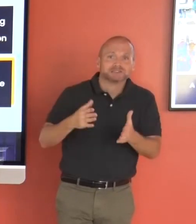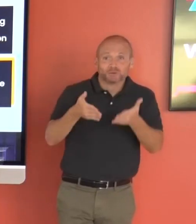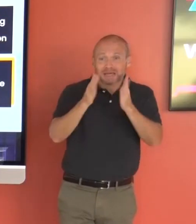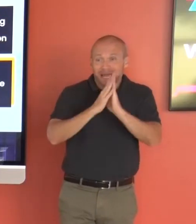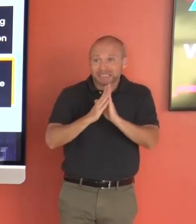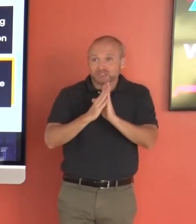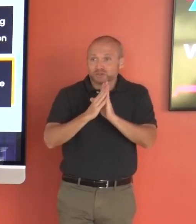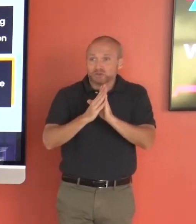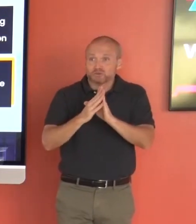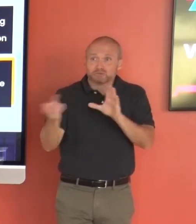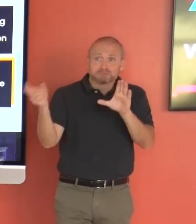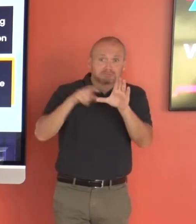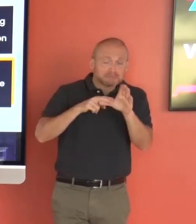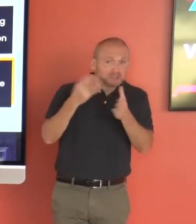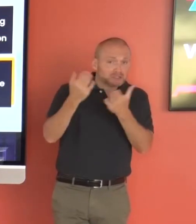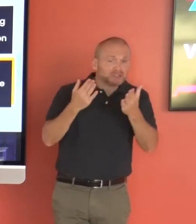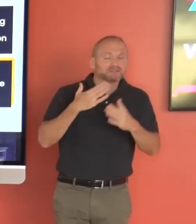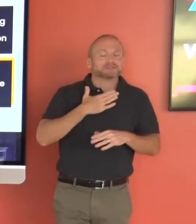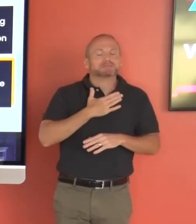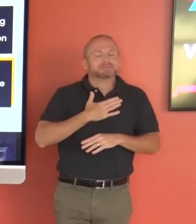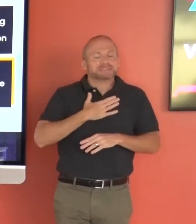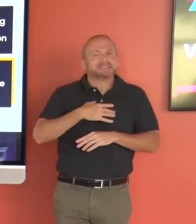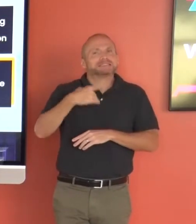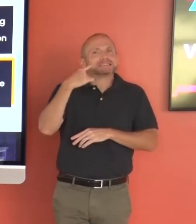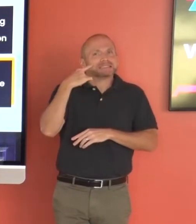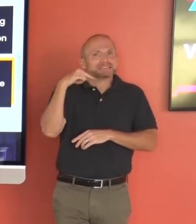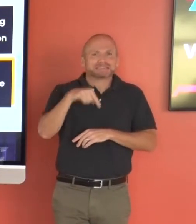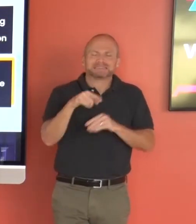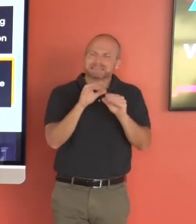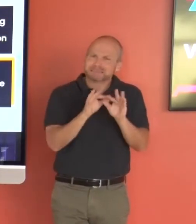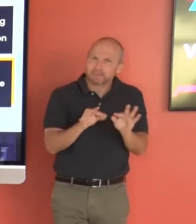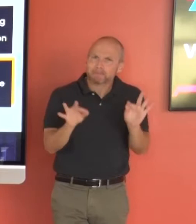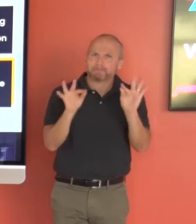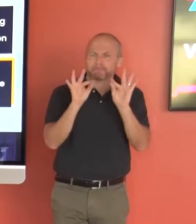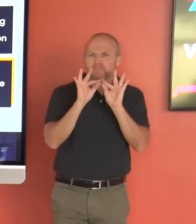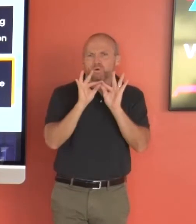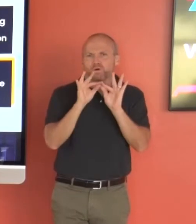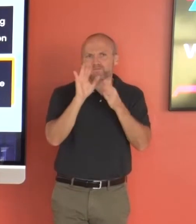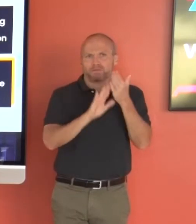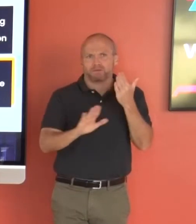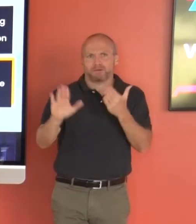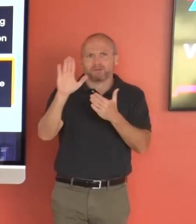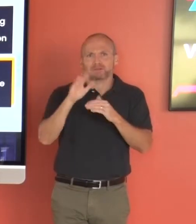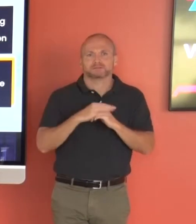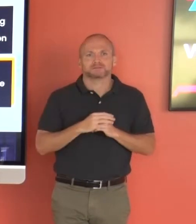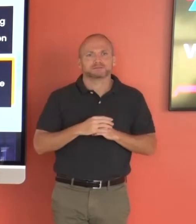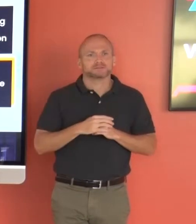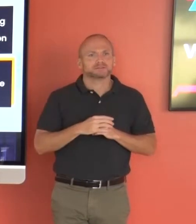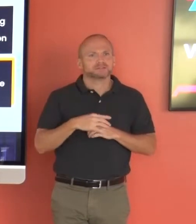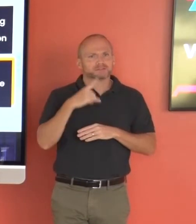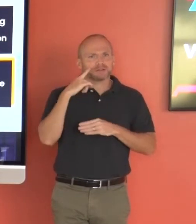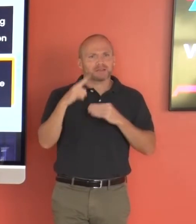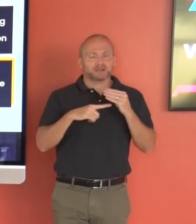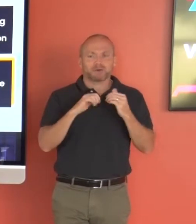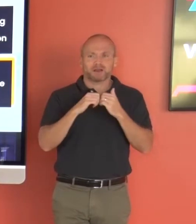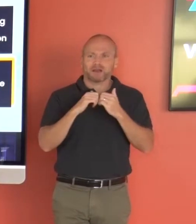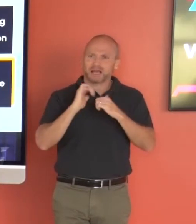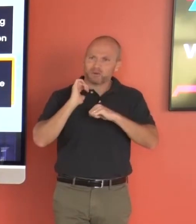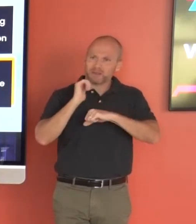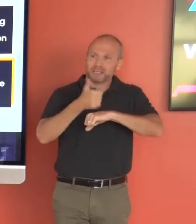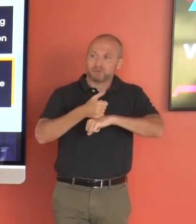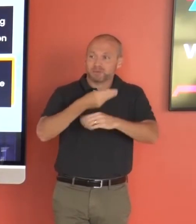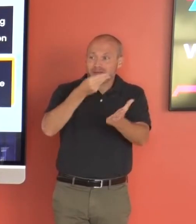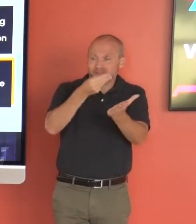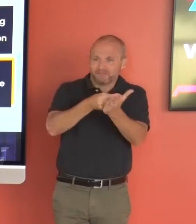serve. Please consider this as a key area, because you think about how we implemented finance and the